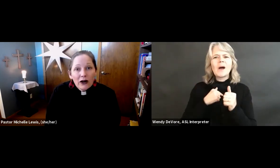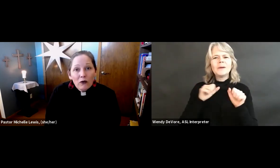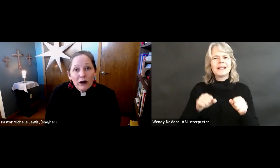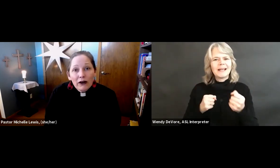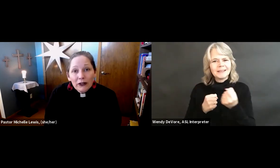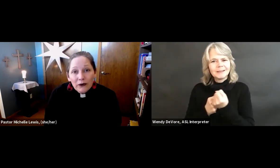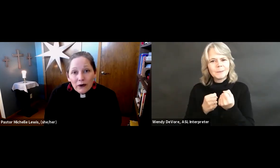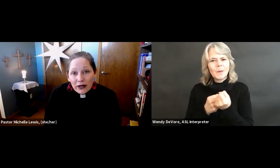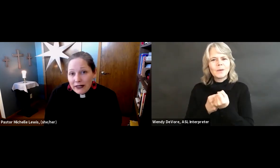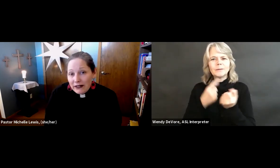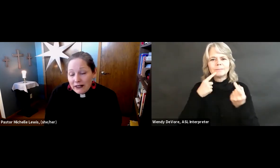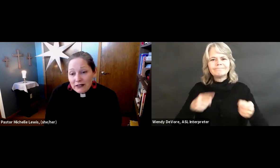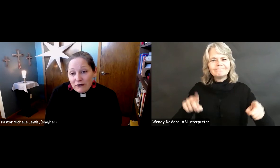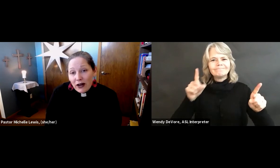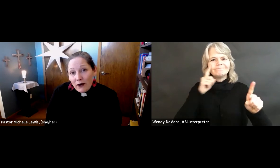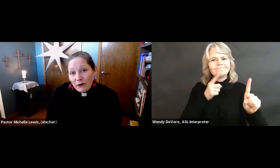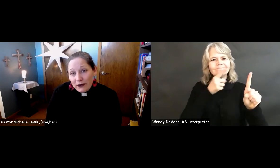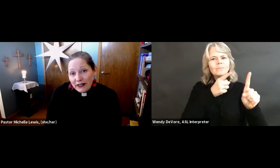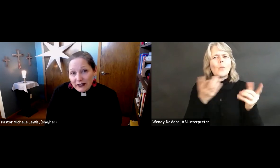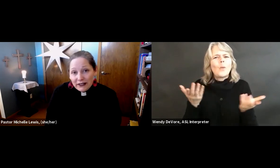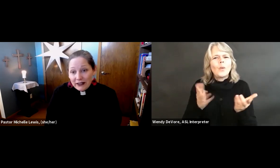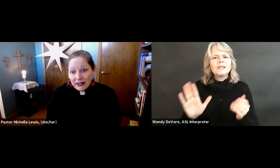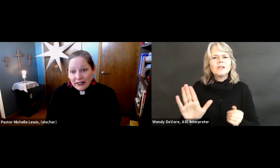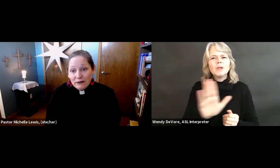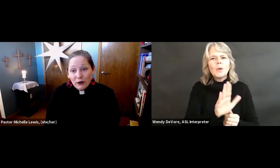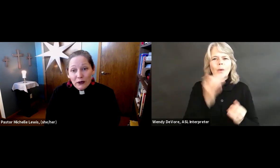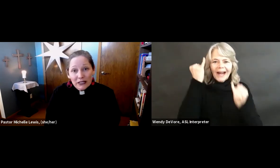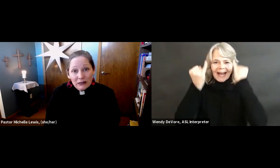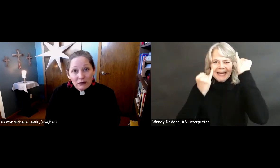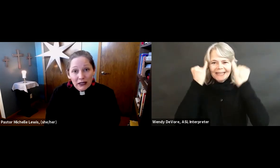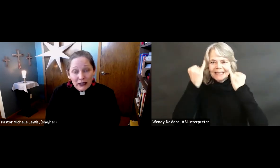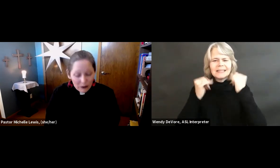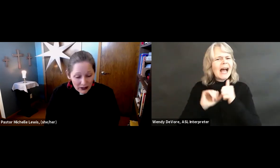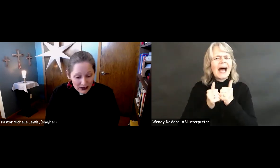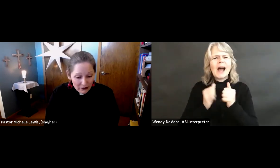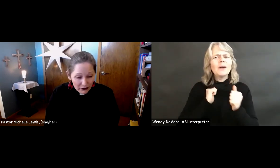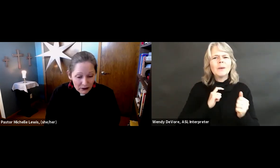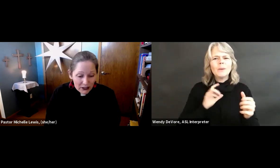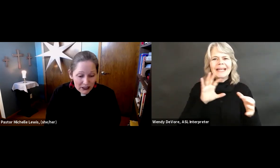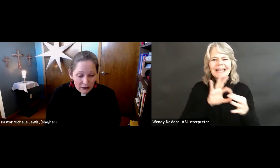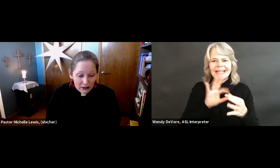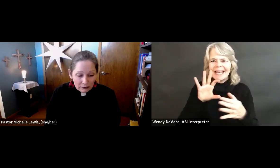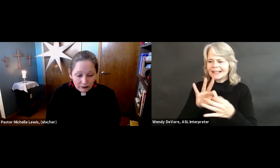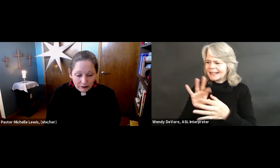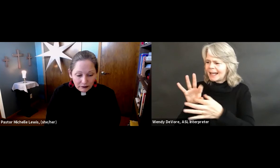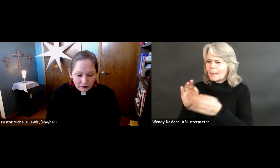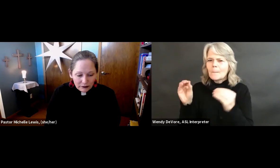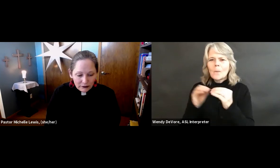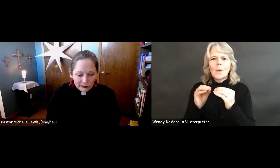What are your ideas for how we can connect more deeply with the deaf community?